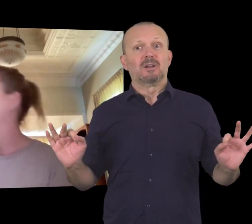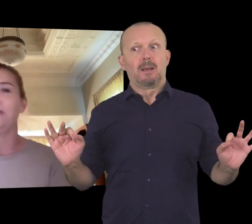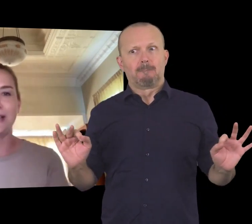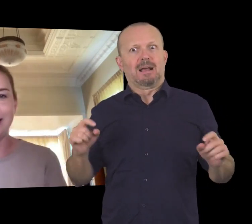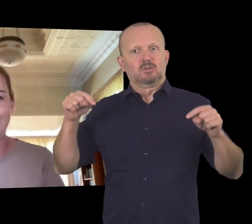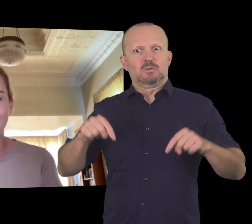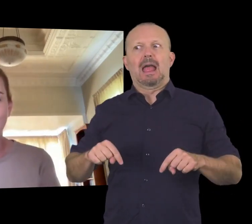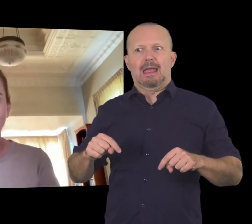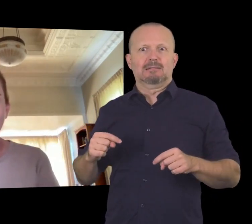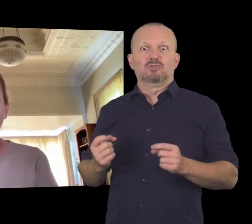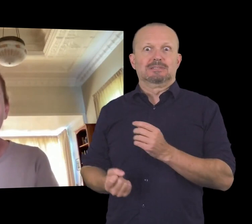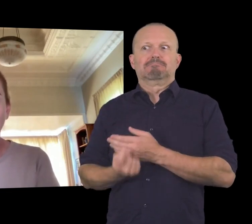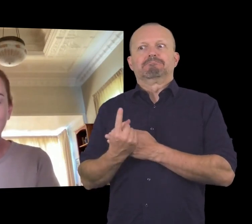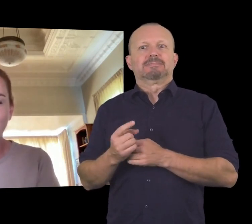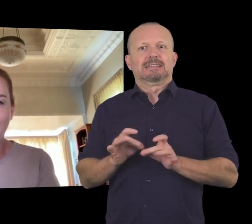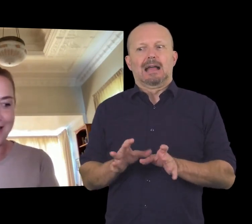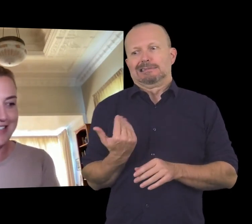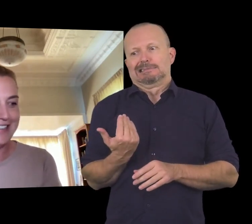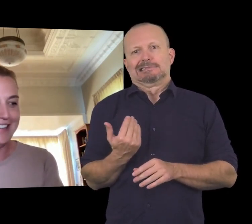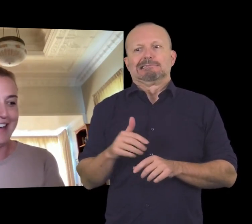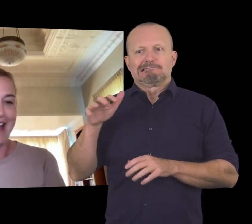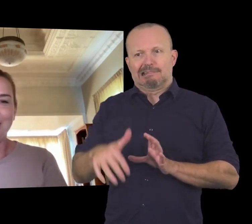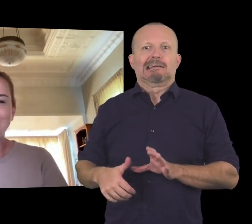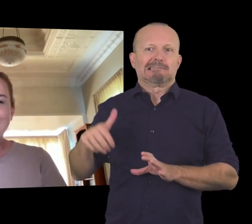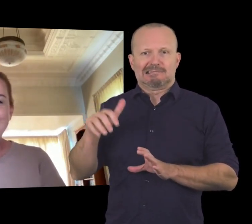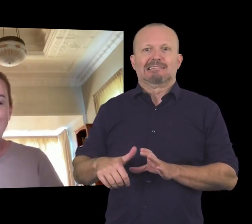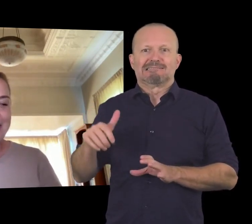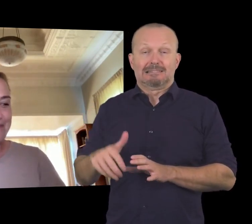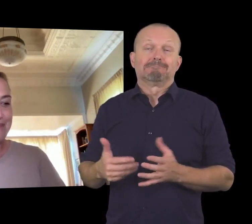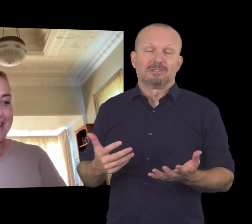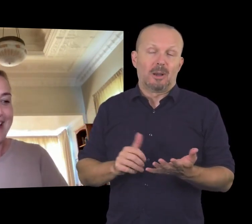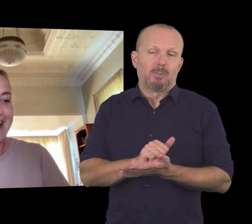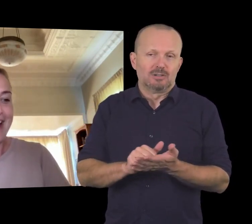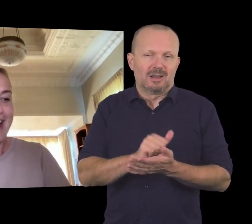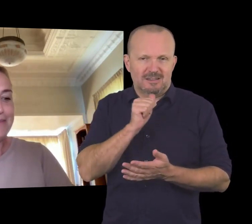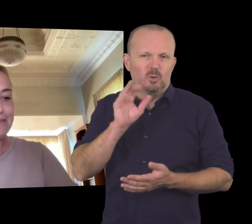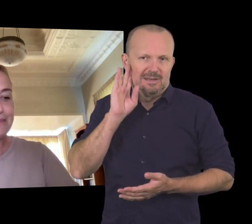in Spade Falls today, so I apologize for that today.